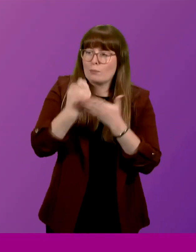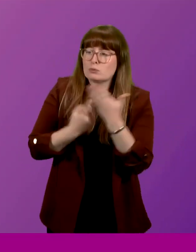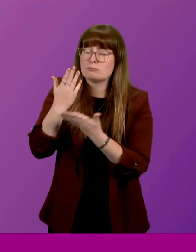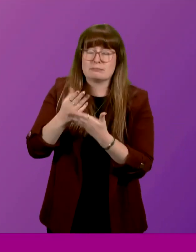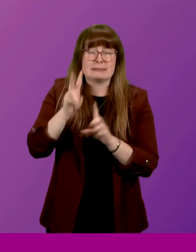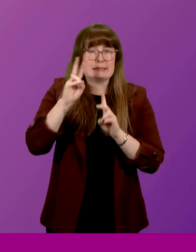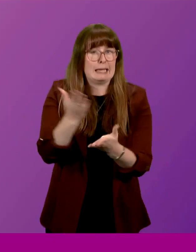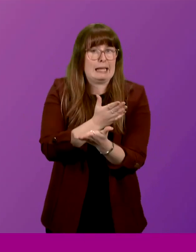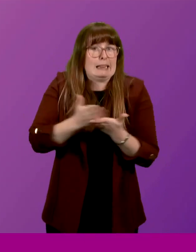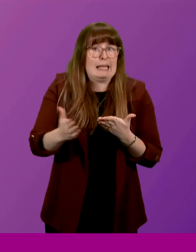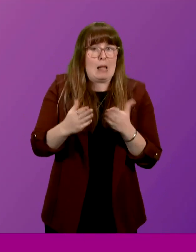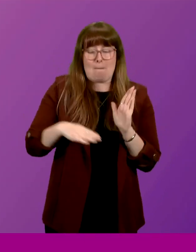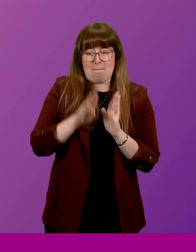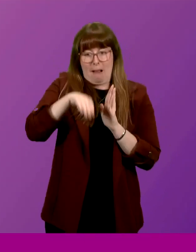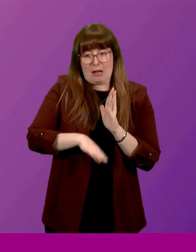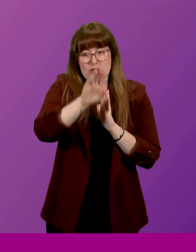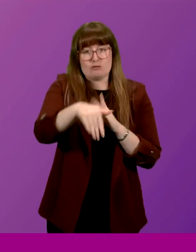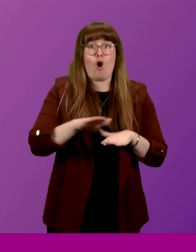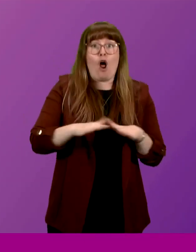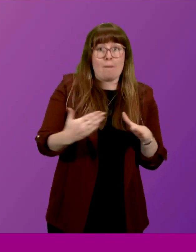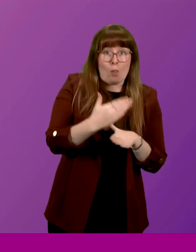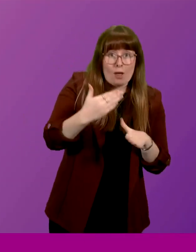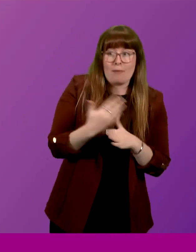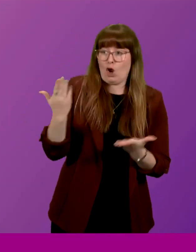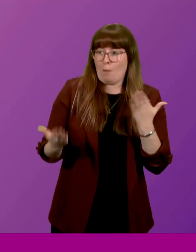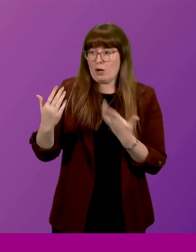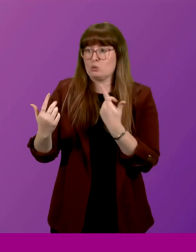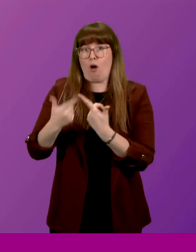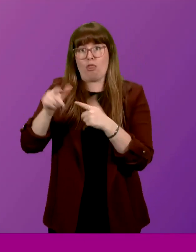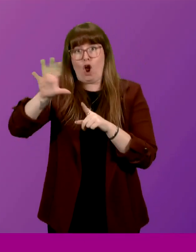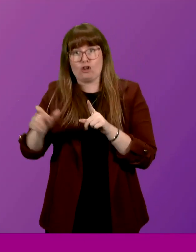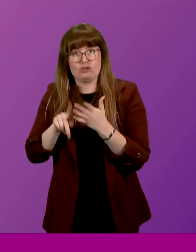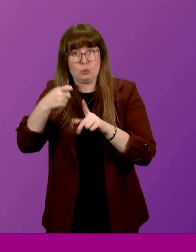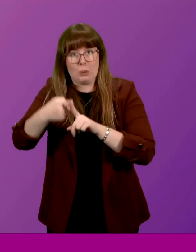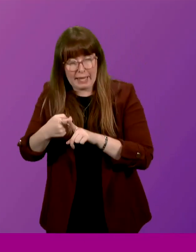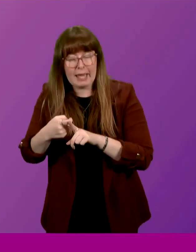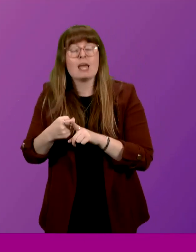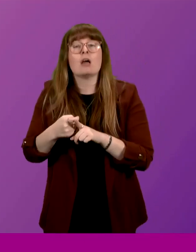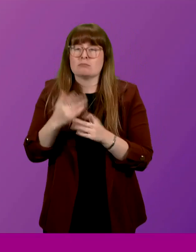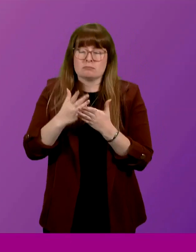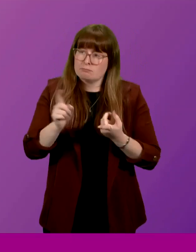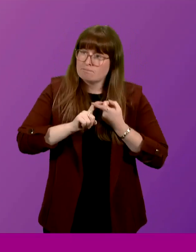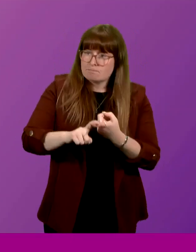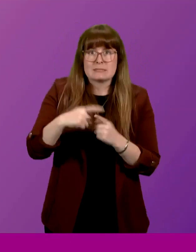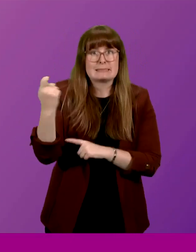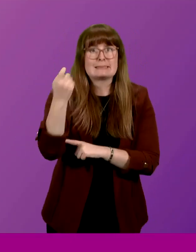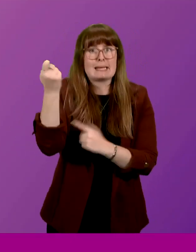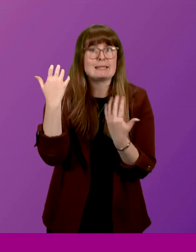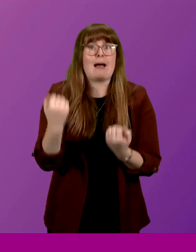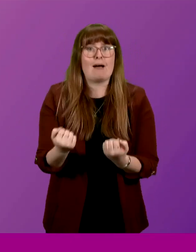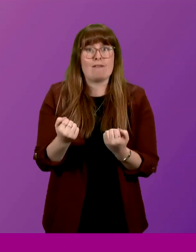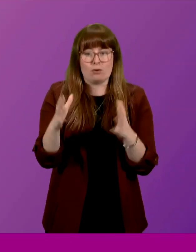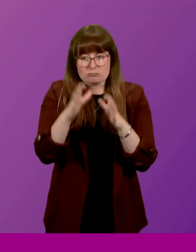distinct patterns on unemployment between Scotland and the rest of the United Kingdom. We continue to have substantial success in growing